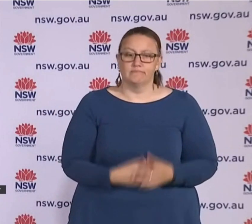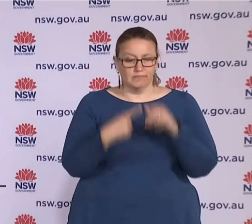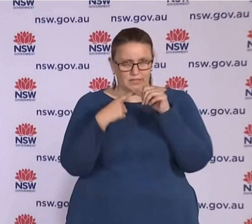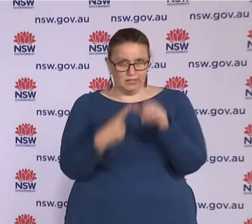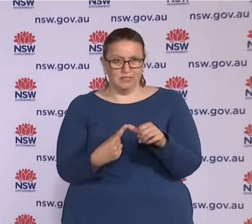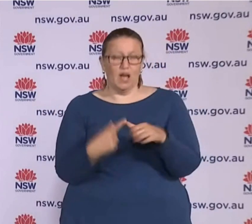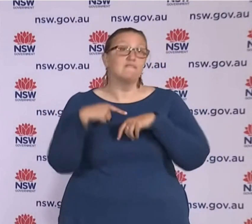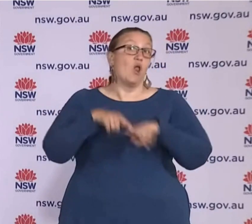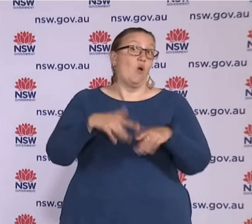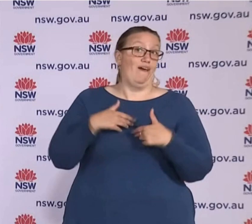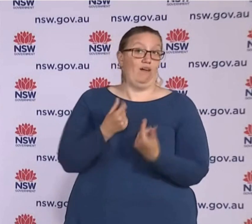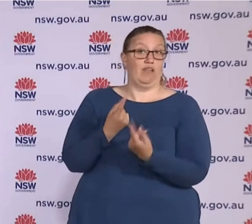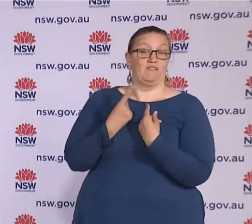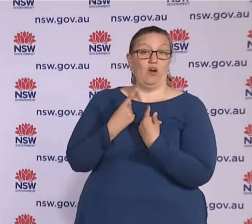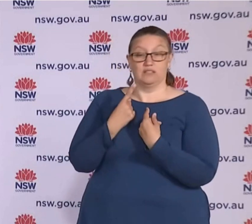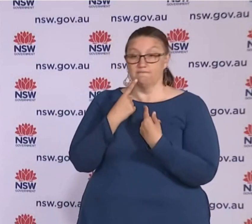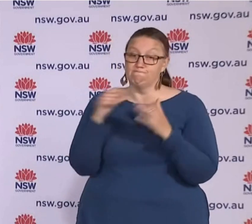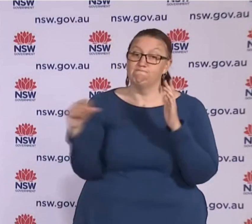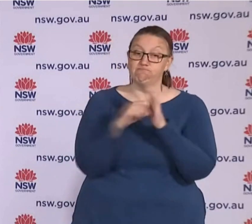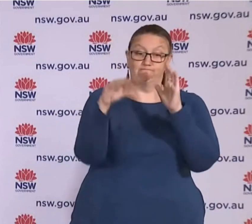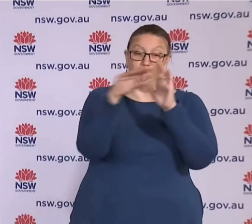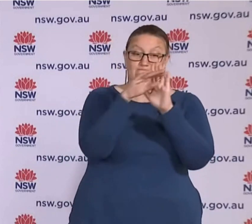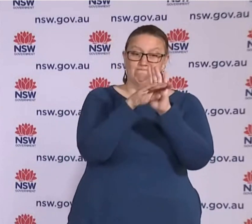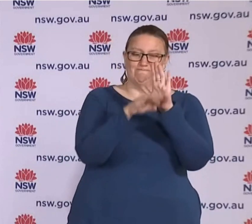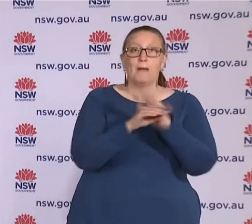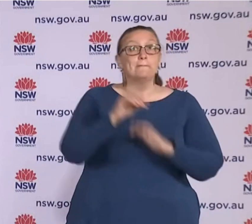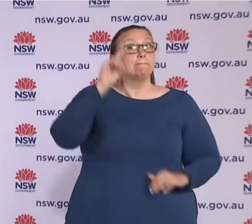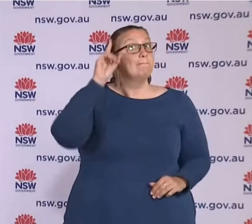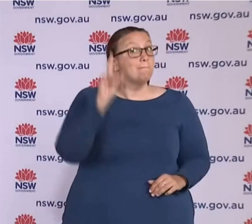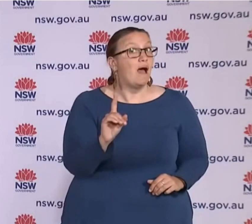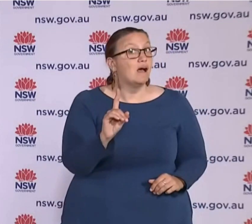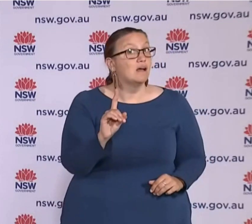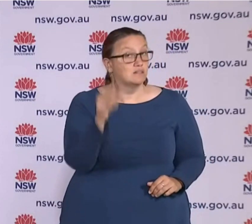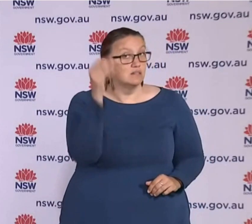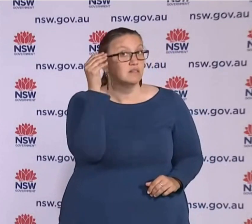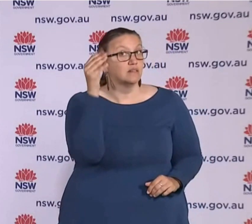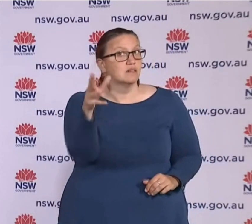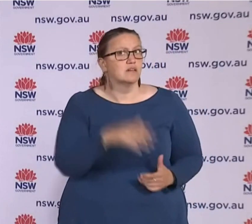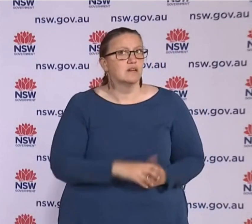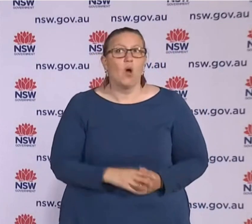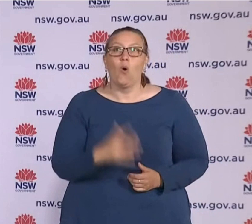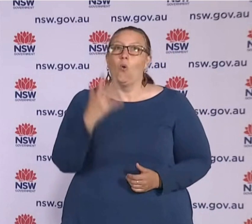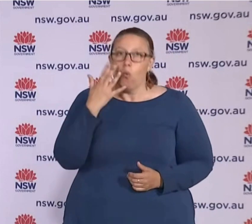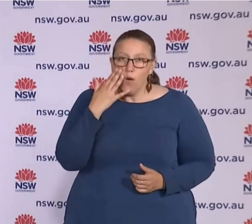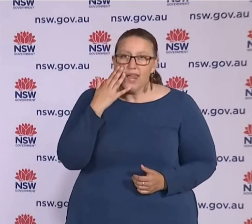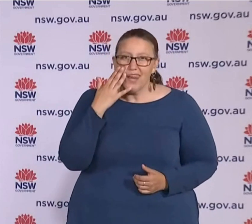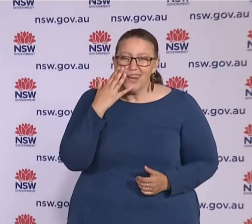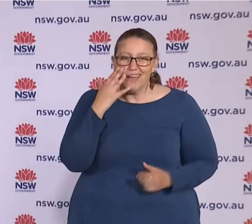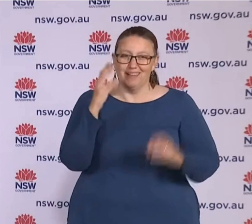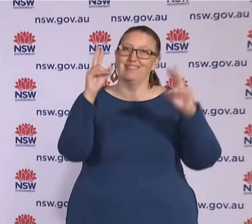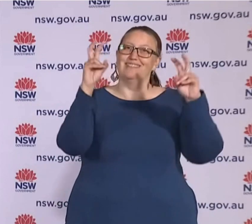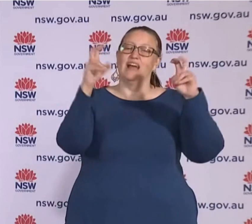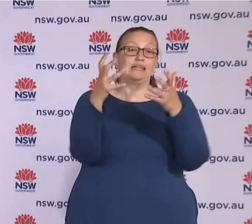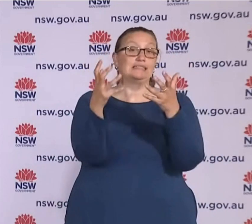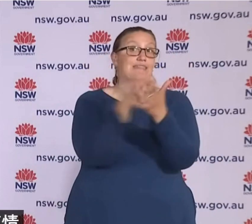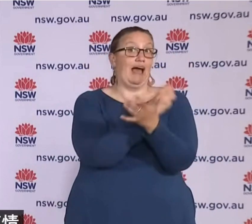at this time. Although I should say this, that we are keen to make sure that when it's safe to do something, that we allow